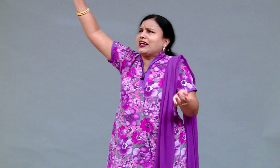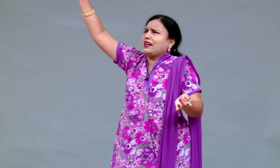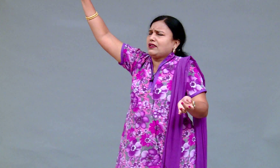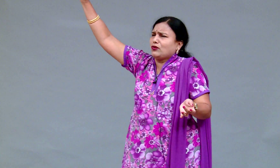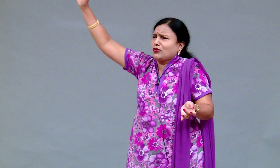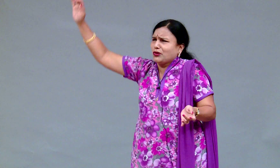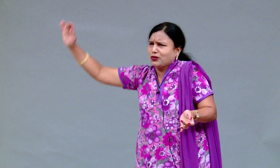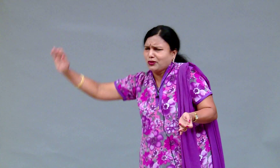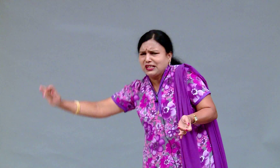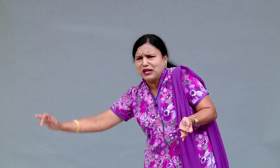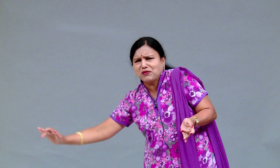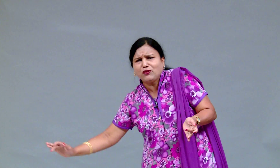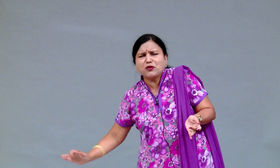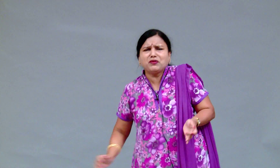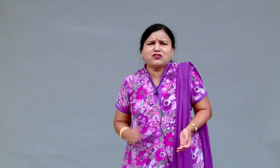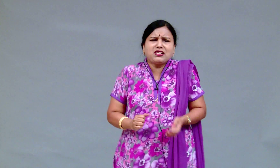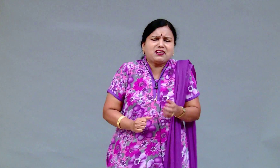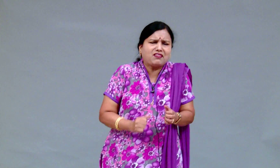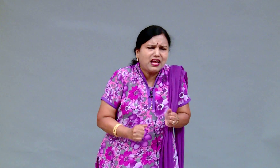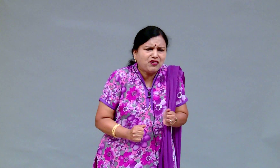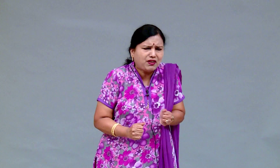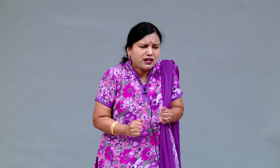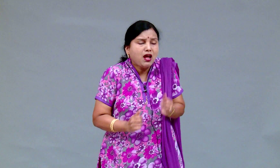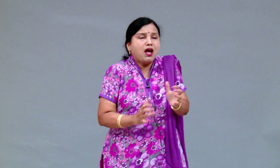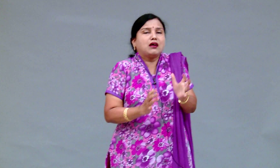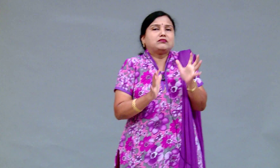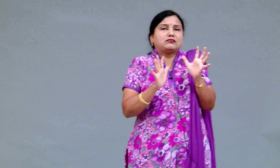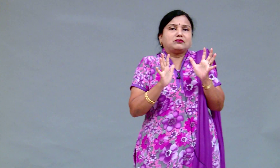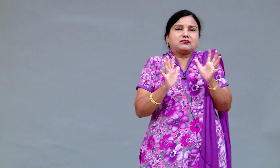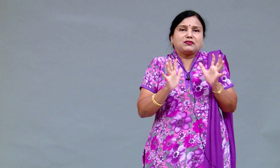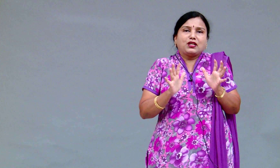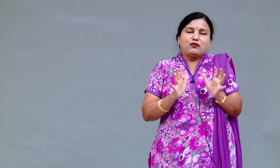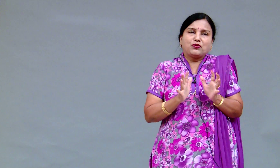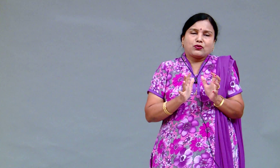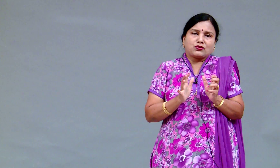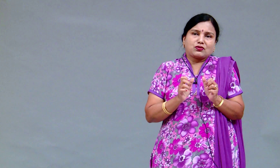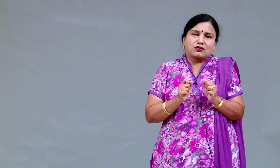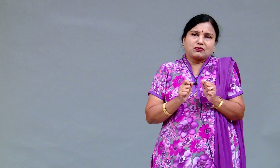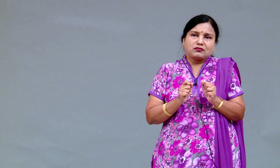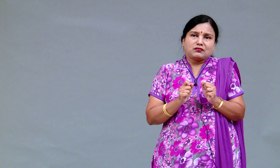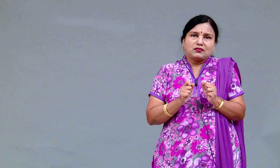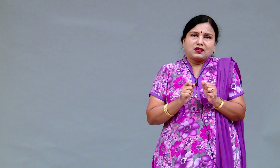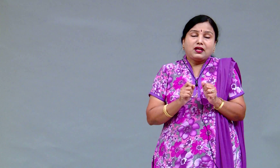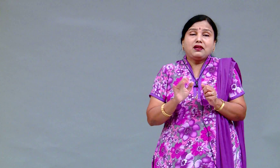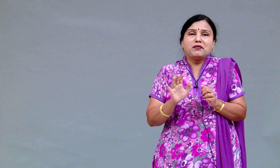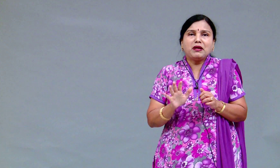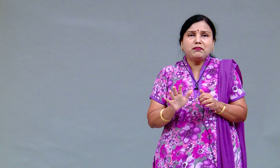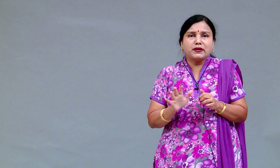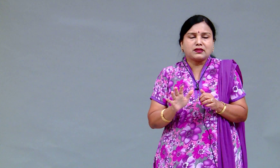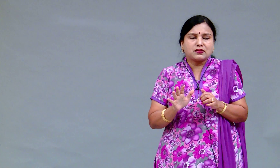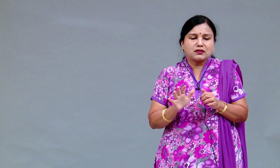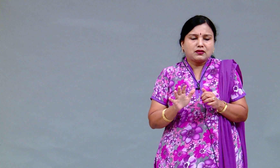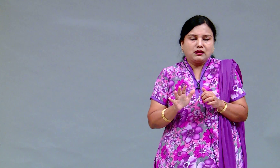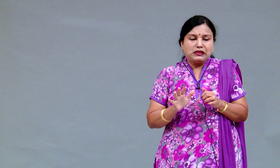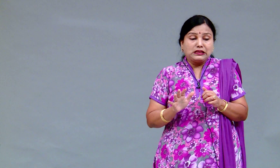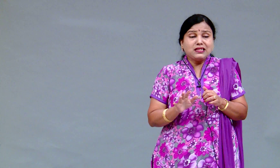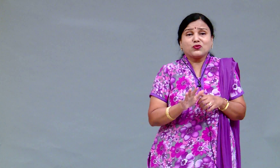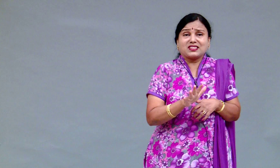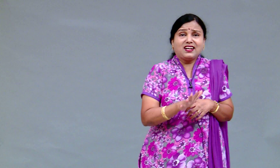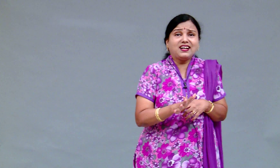Quickly, he came down from the tree, ran. He froze. He remembered, this was a